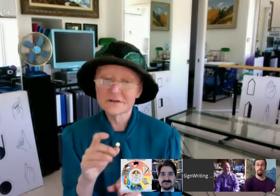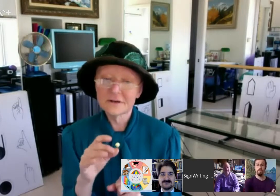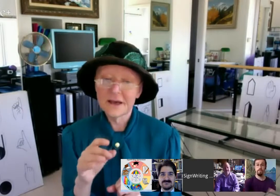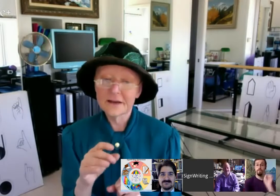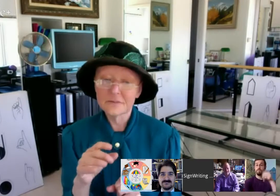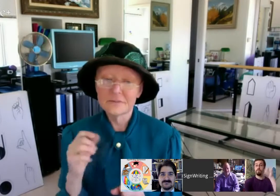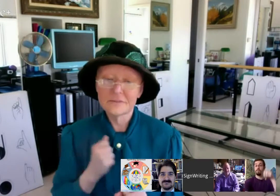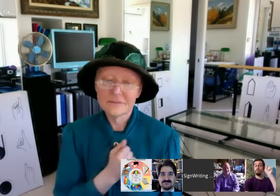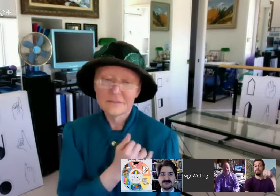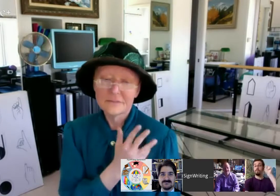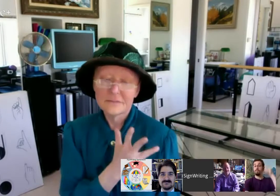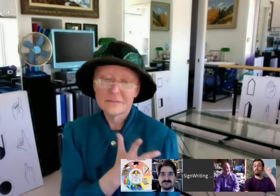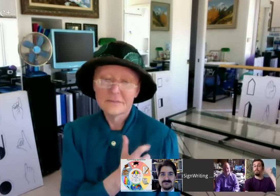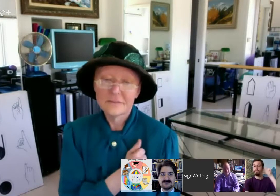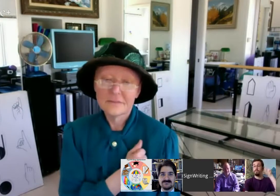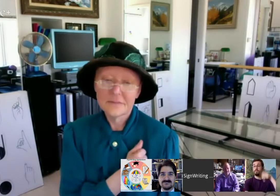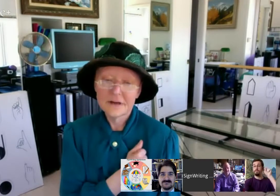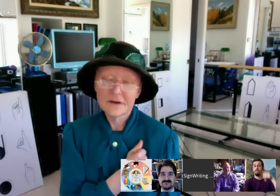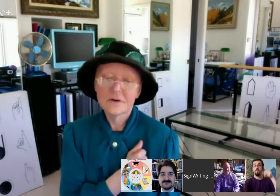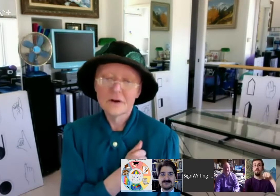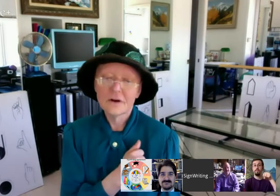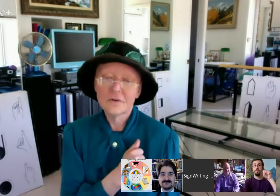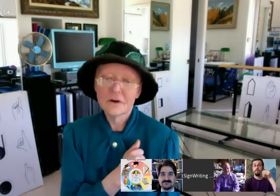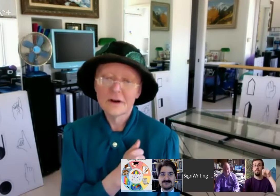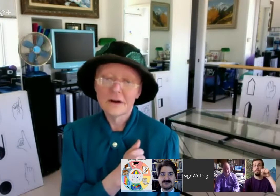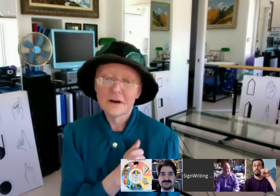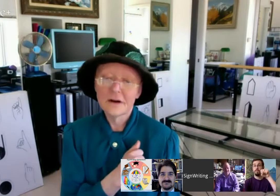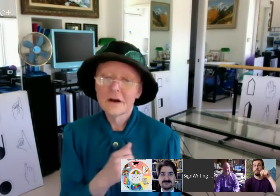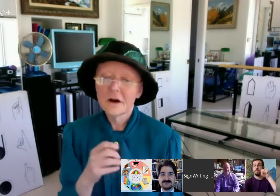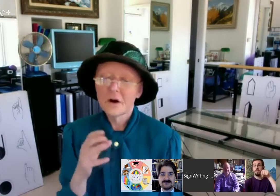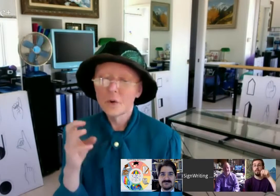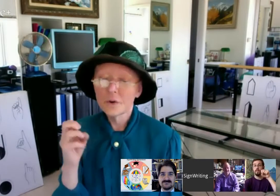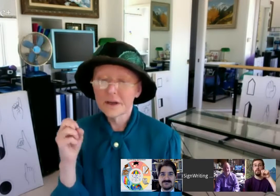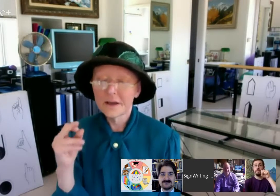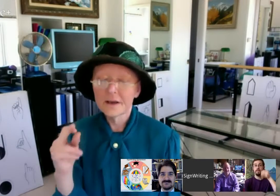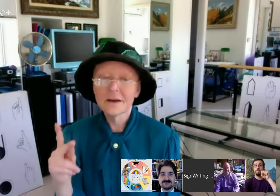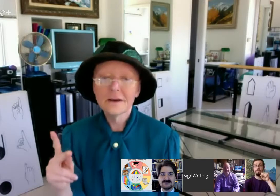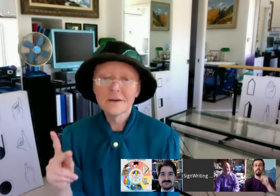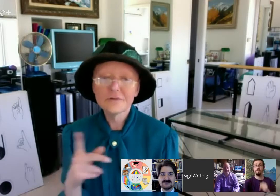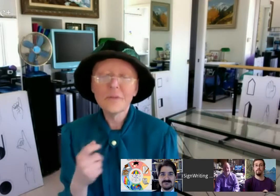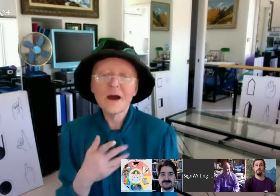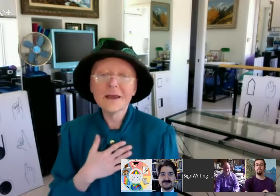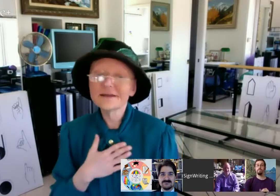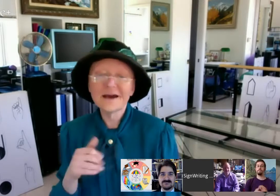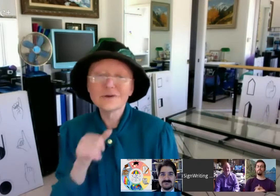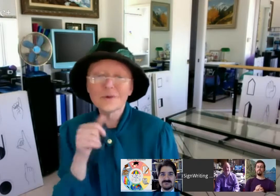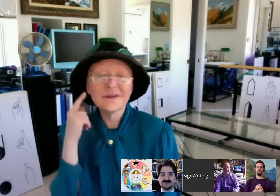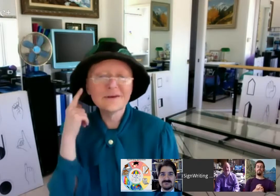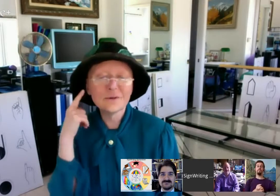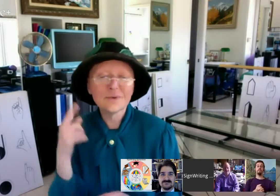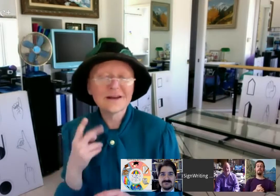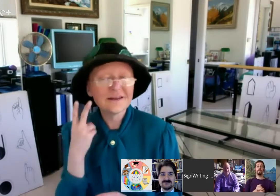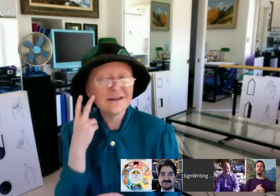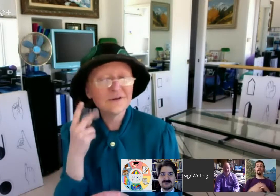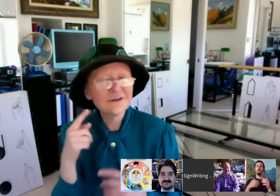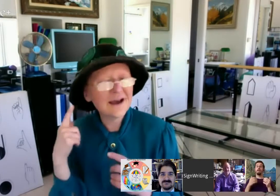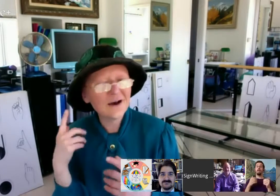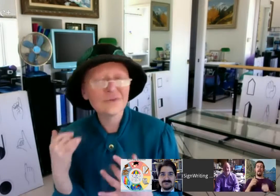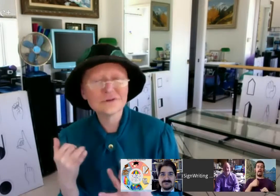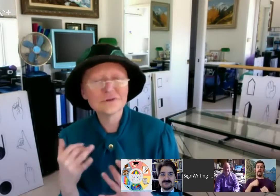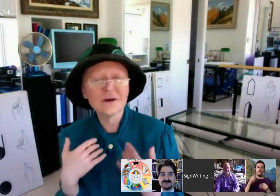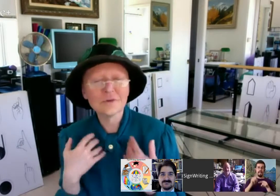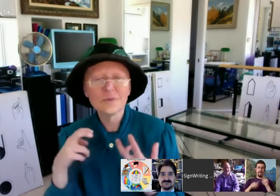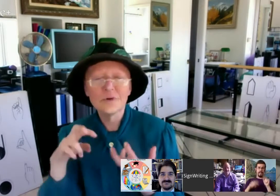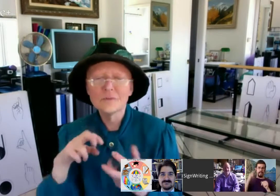I'm asking Adam. It's working just fine. Okay. From my end, I don't hear it, but I can